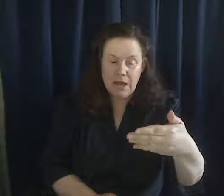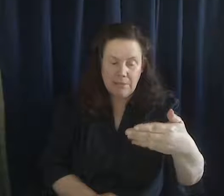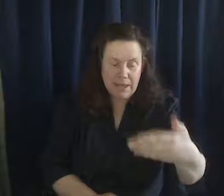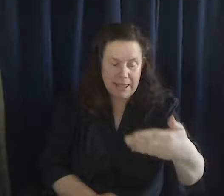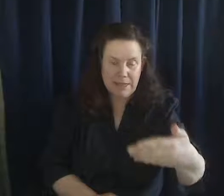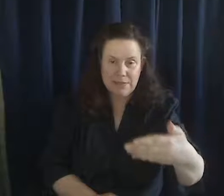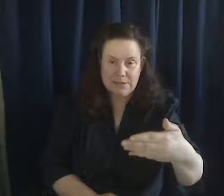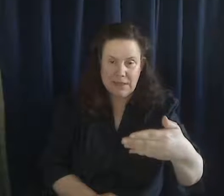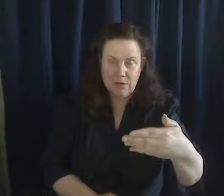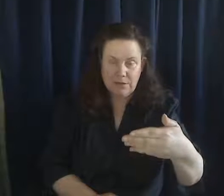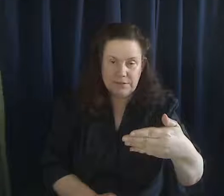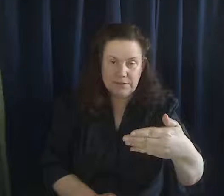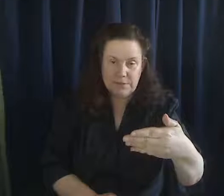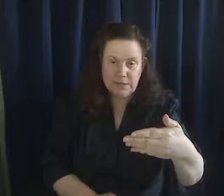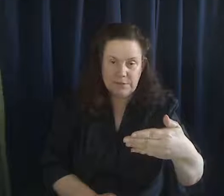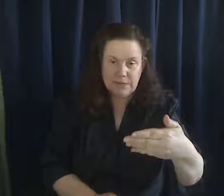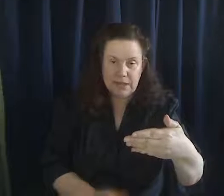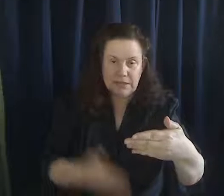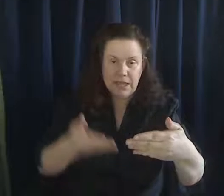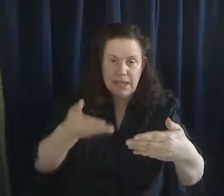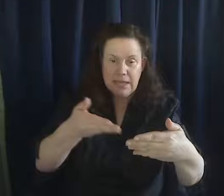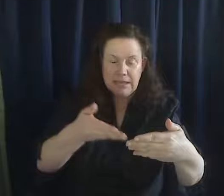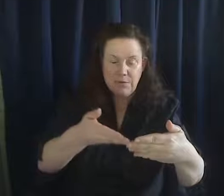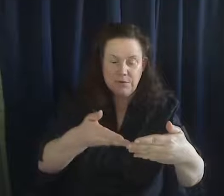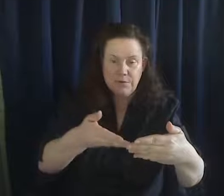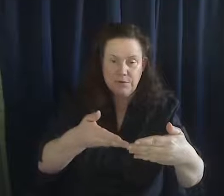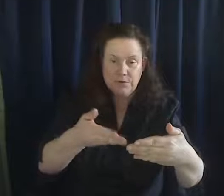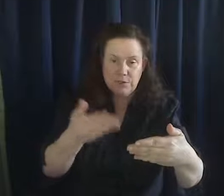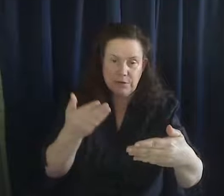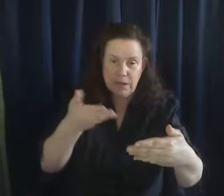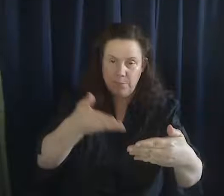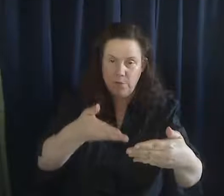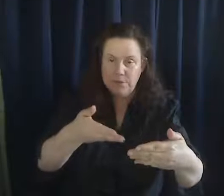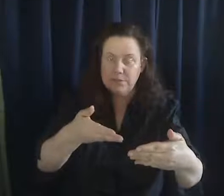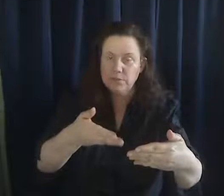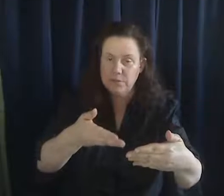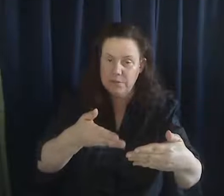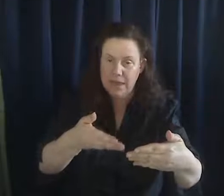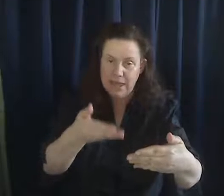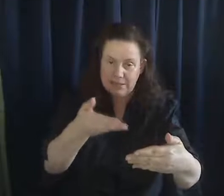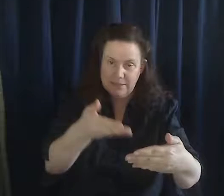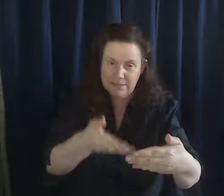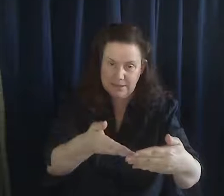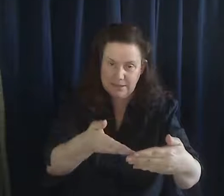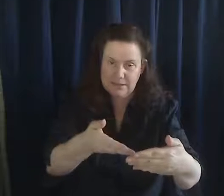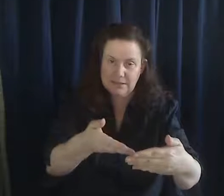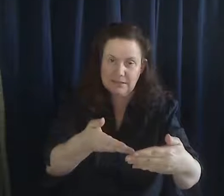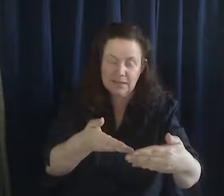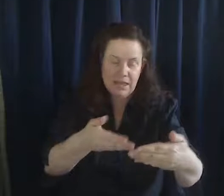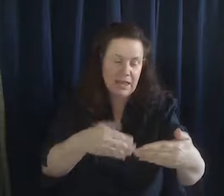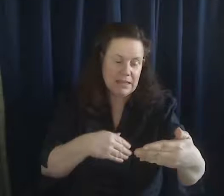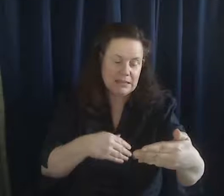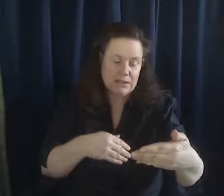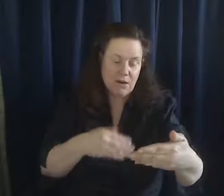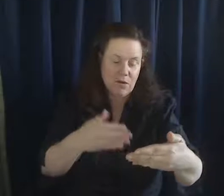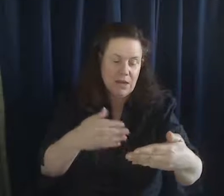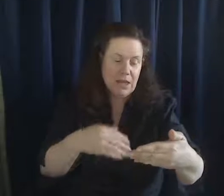I had this out, and this is my left hand, and I referred to it. I pointed with my hand, this. And so